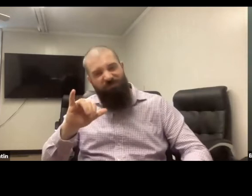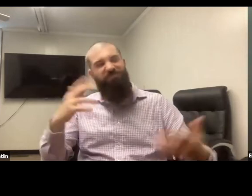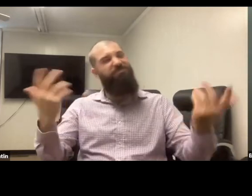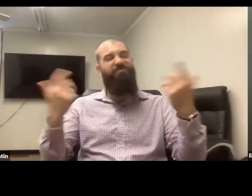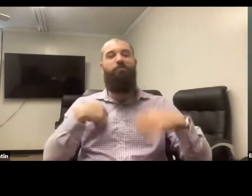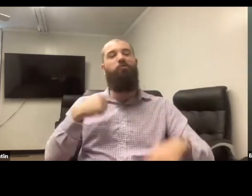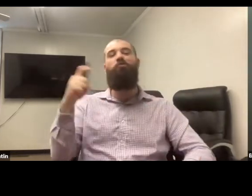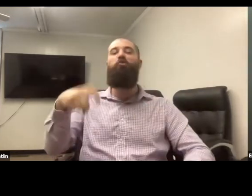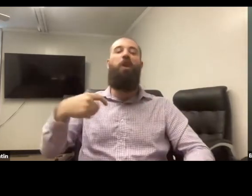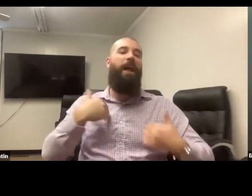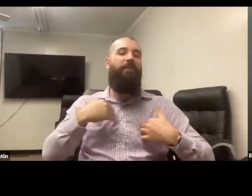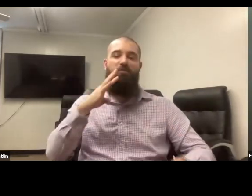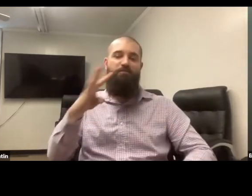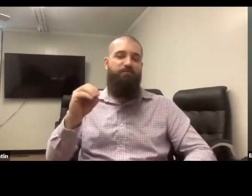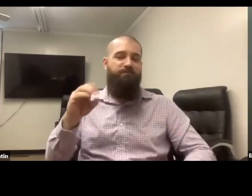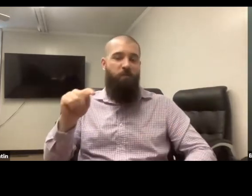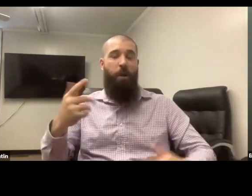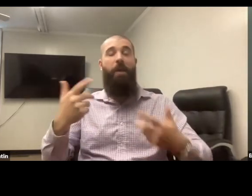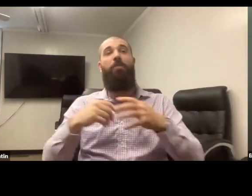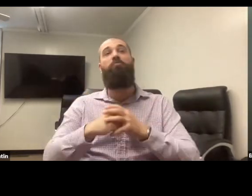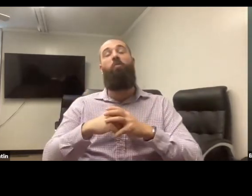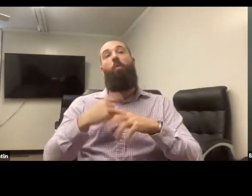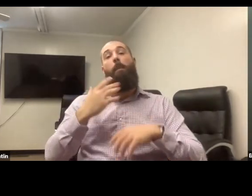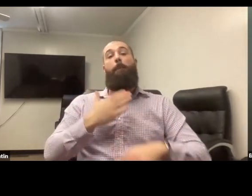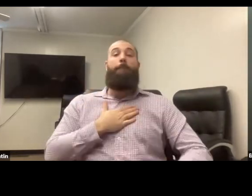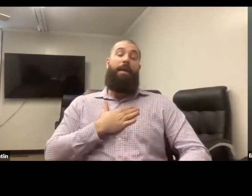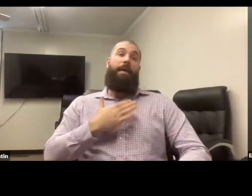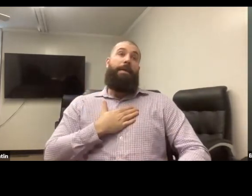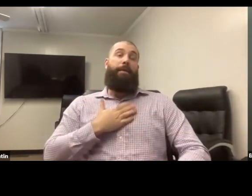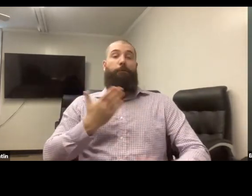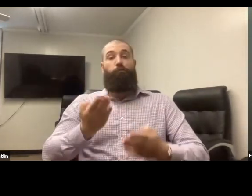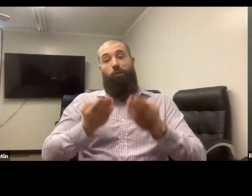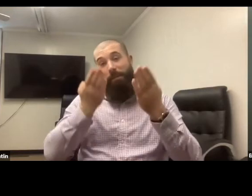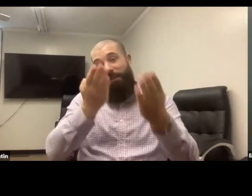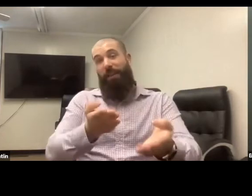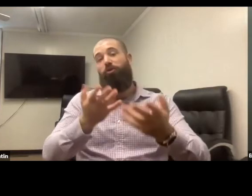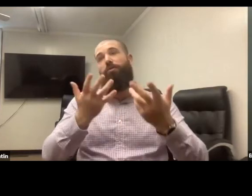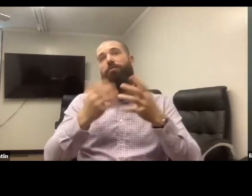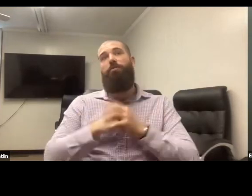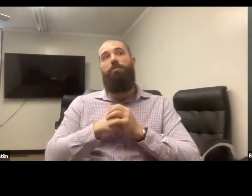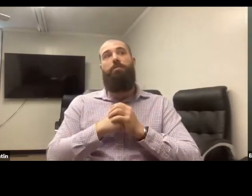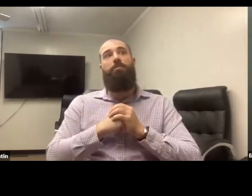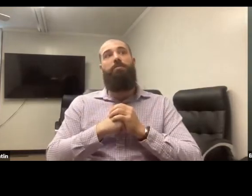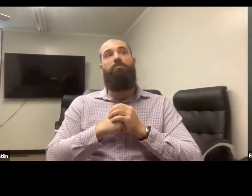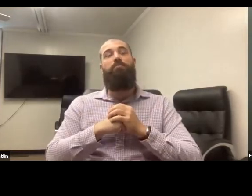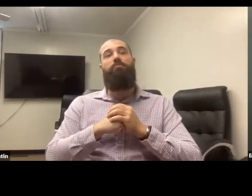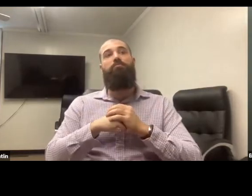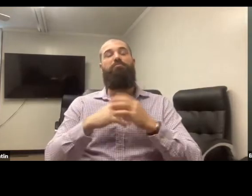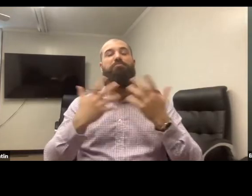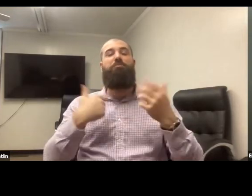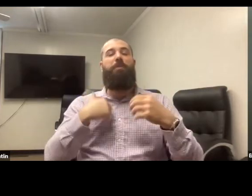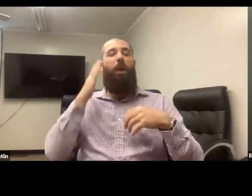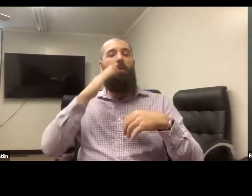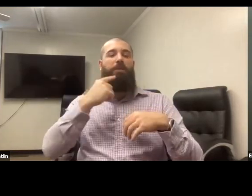then later, and I look back, I thought, well, that shouldn't have been that way, but that was what it was. So my recommendation